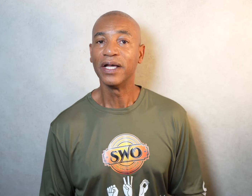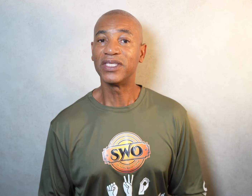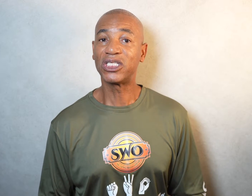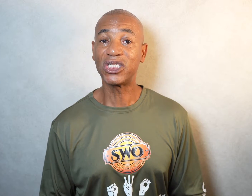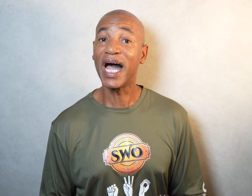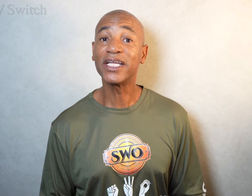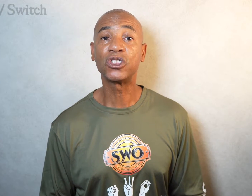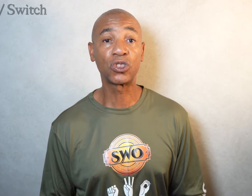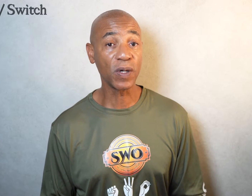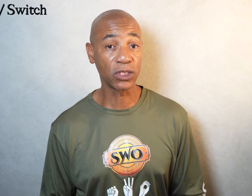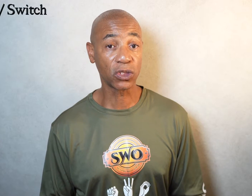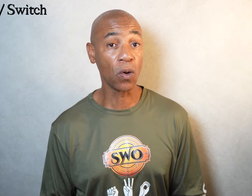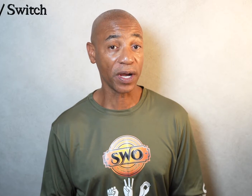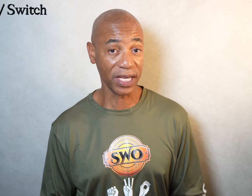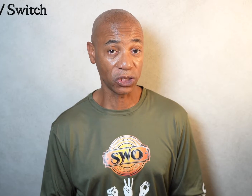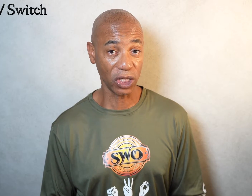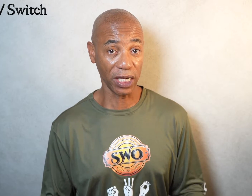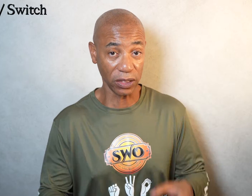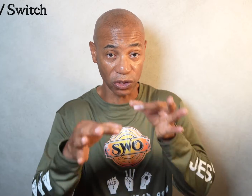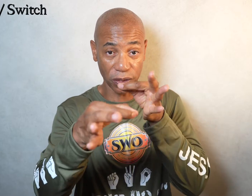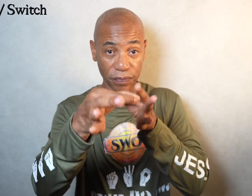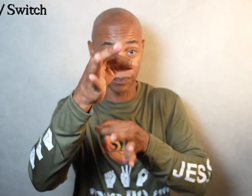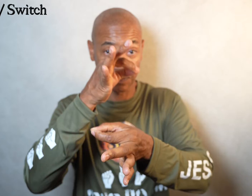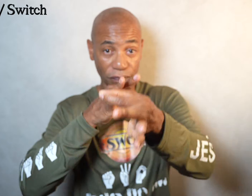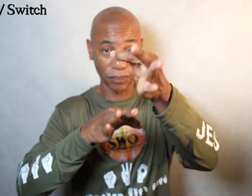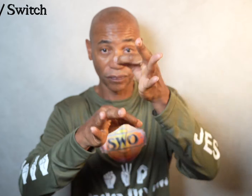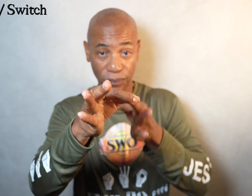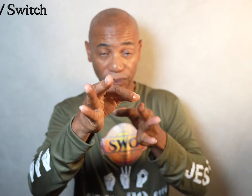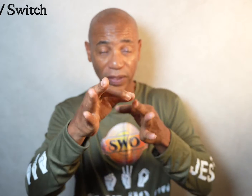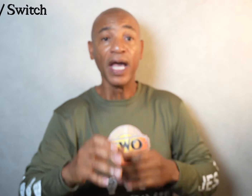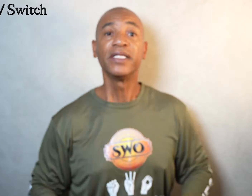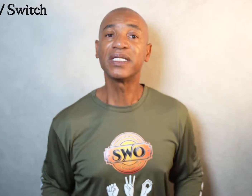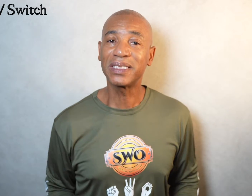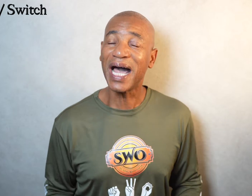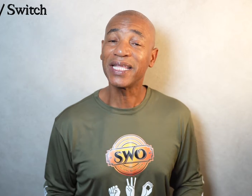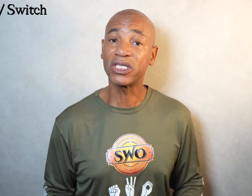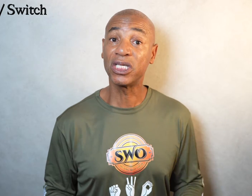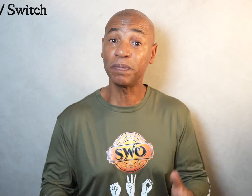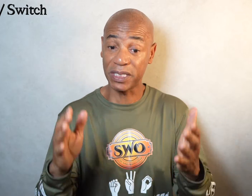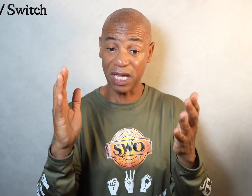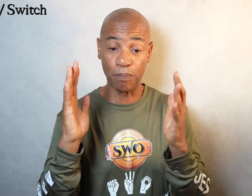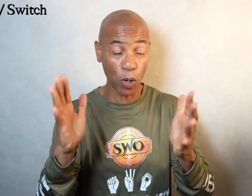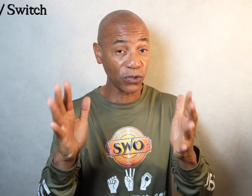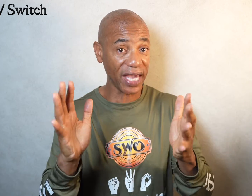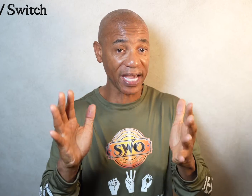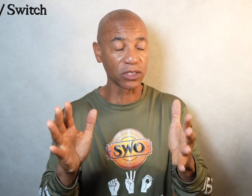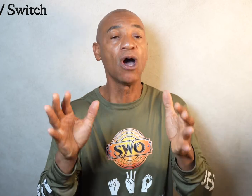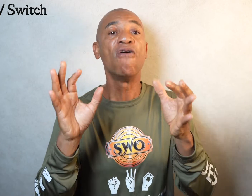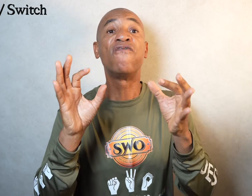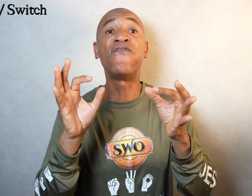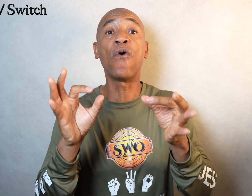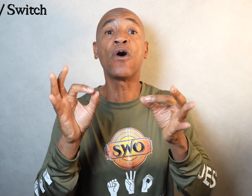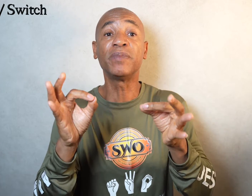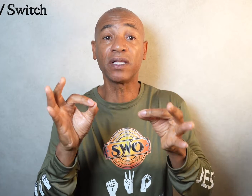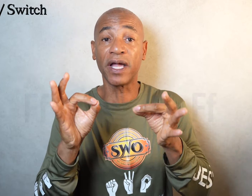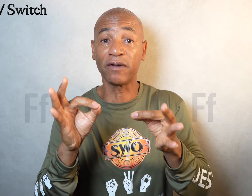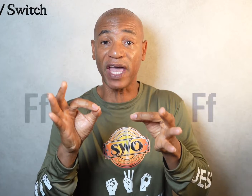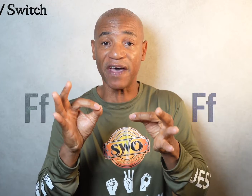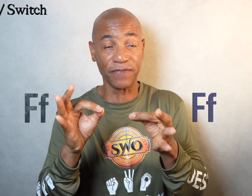The sign switch or exchange. To sign this, simply take both hands, form the letter F. Now